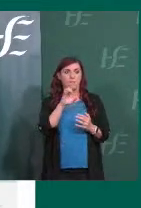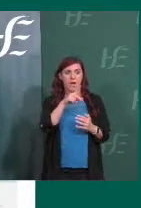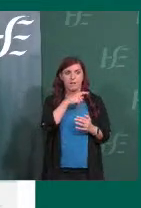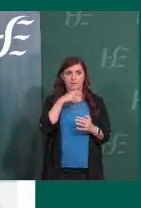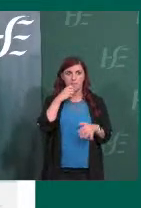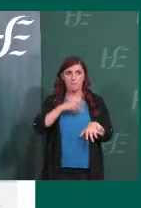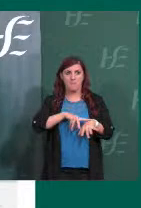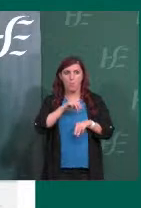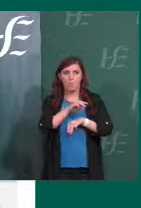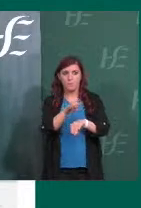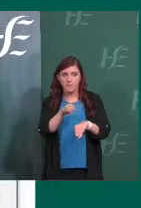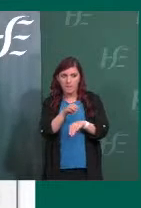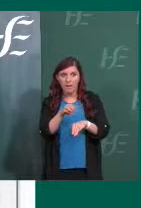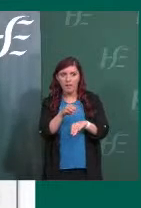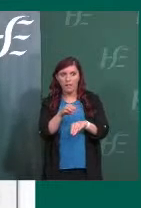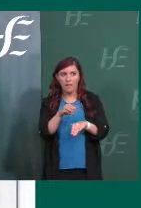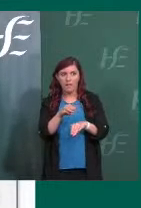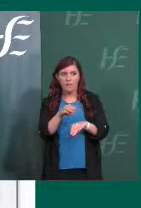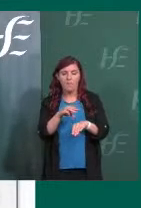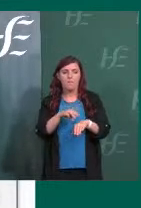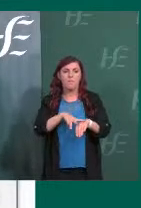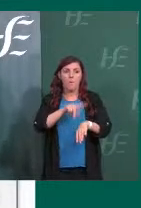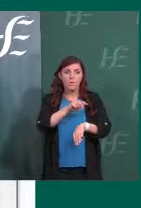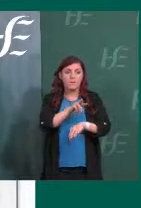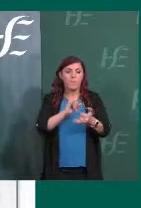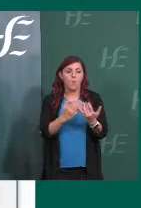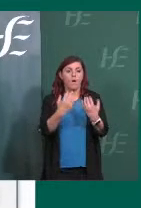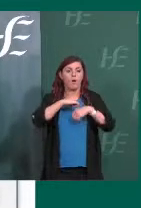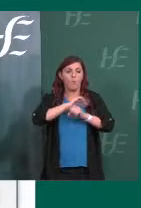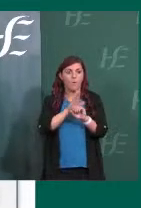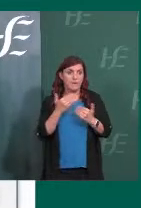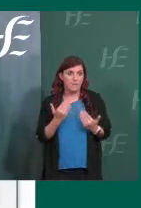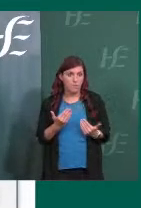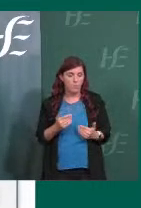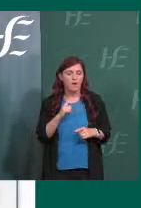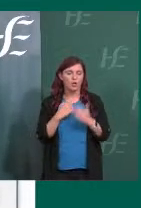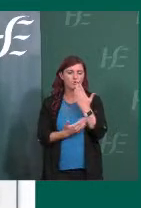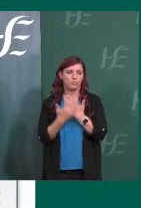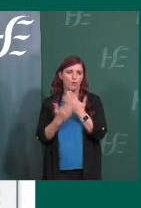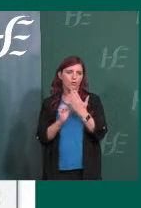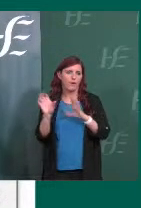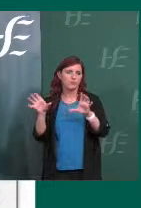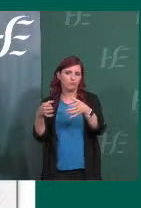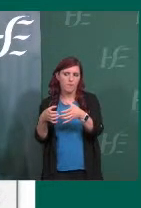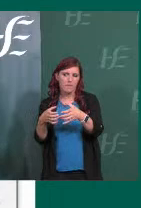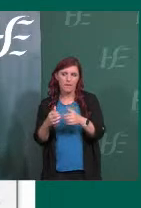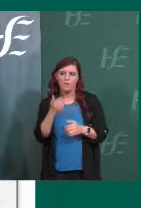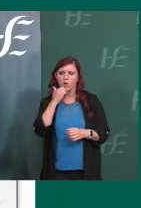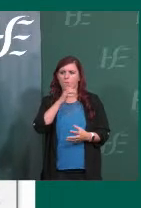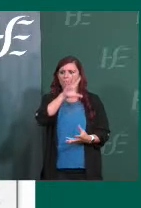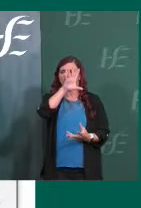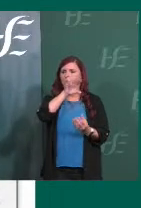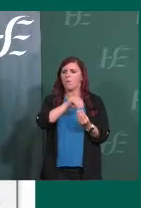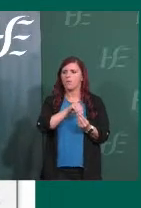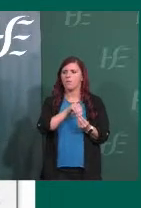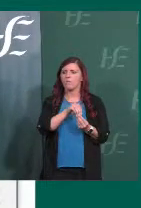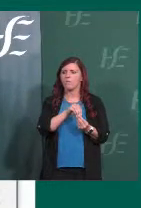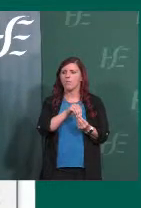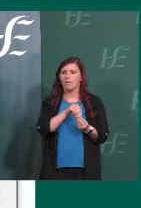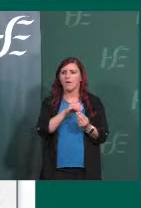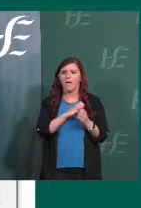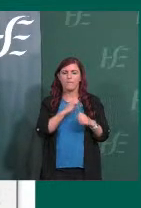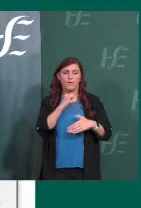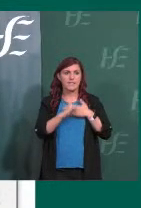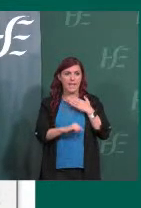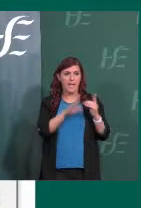are in younger people. The numbers of overall cases on the top there per day has